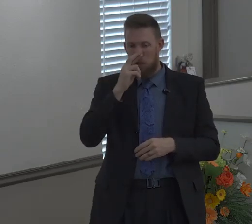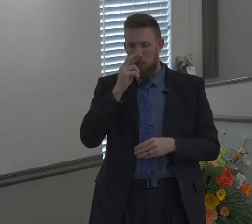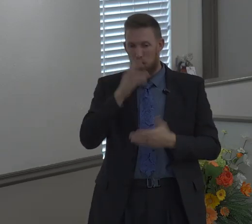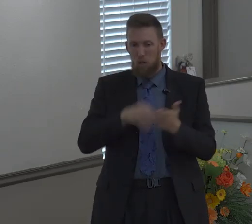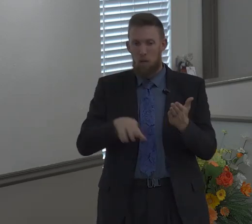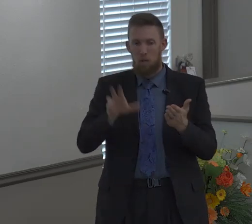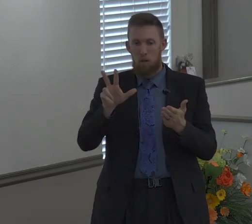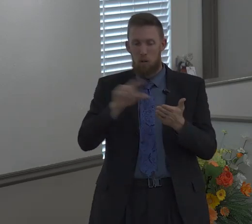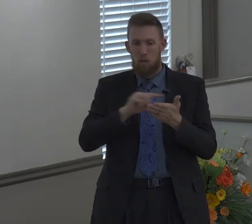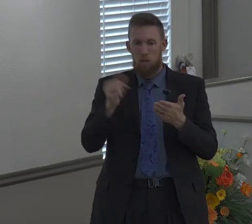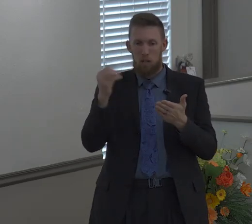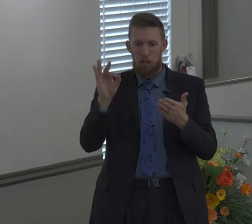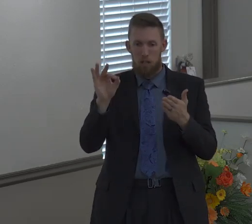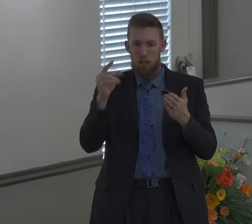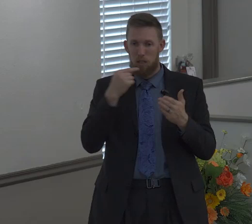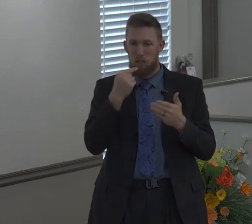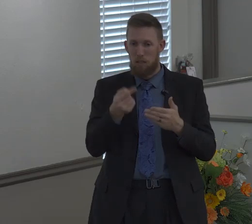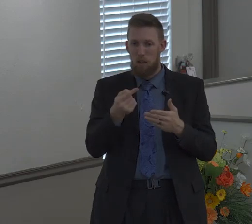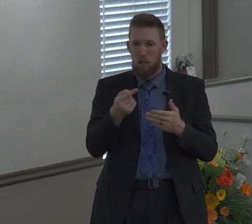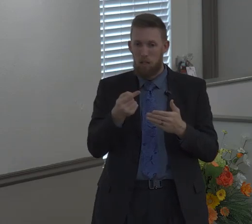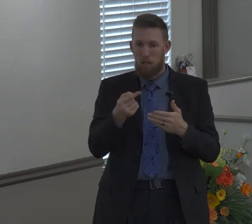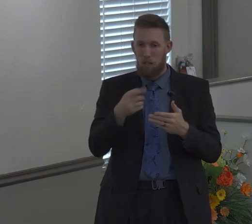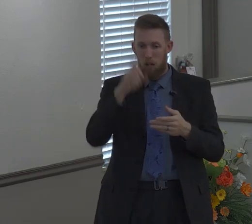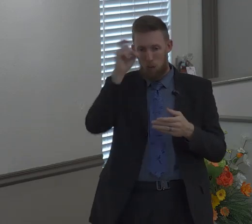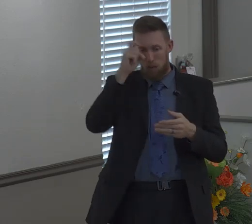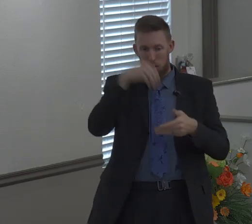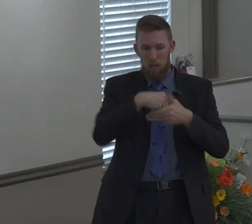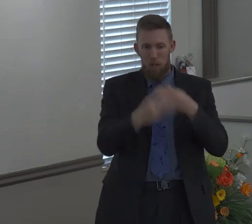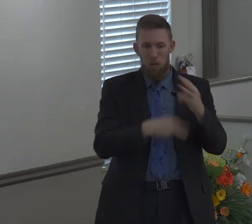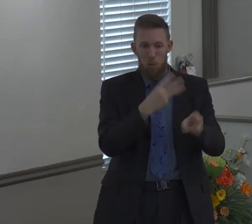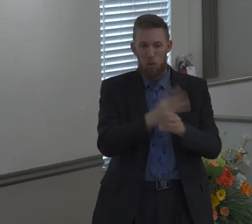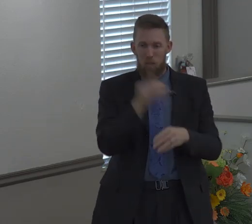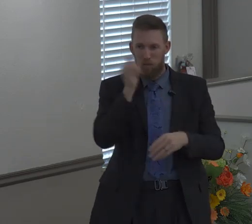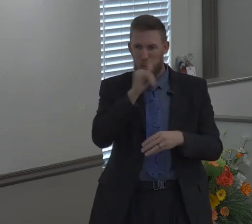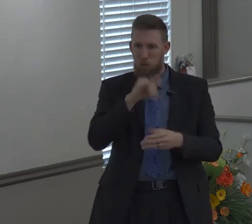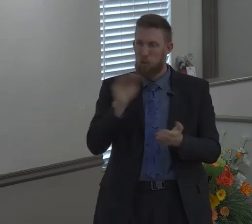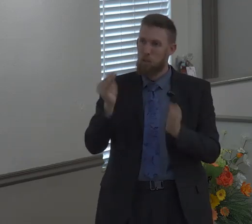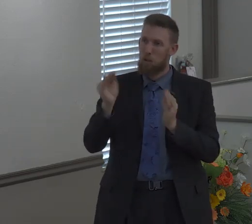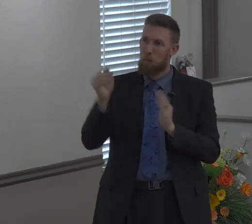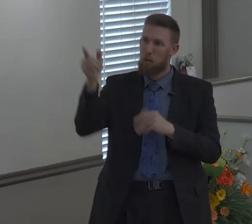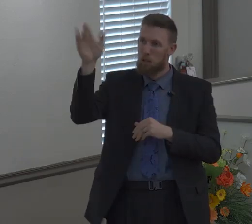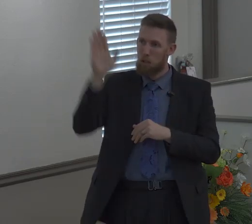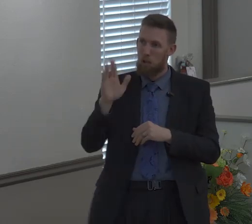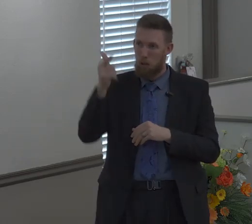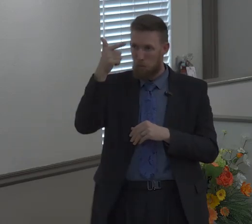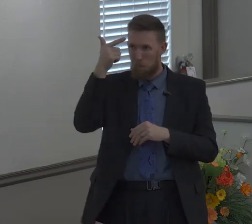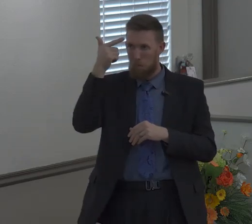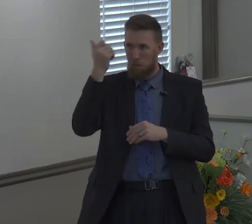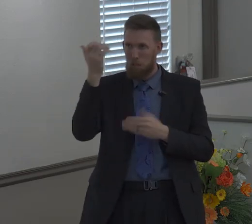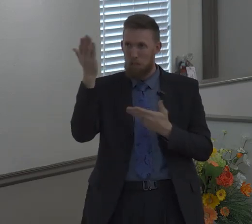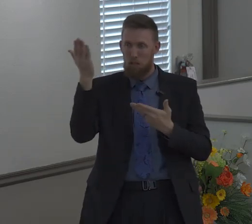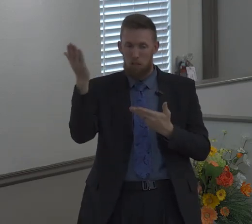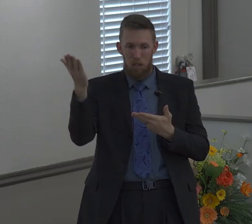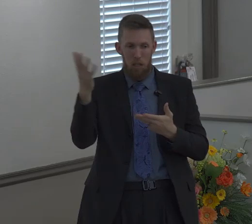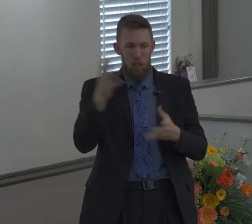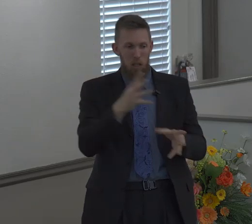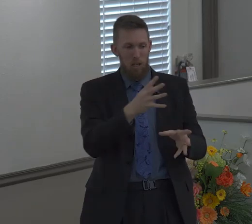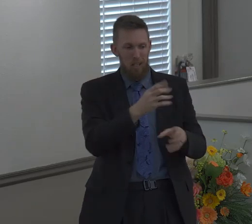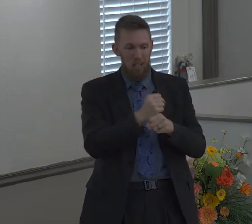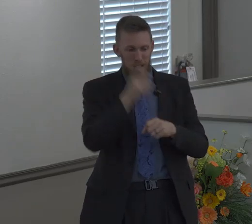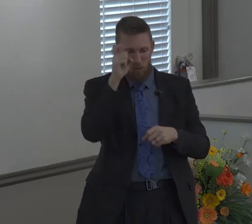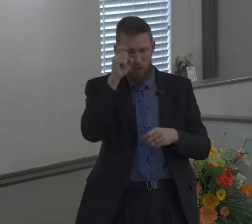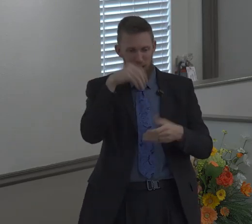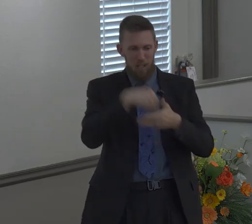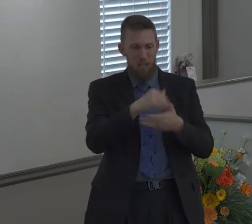1 Corinthians 3:19, for the wisdom of this world is foolishness with God. For it is written, He taketh the wise in their